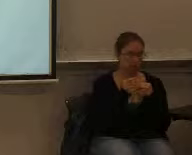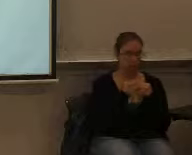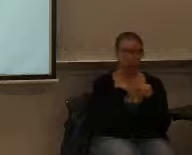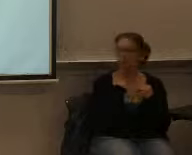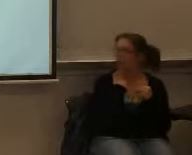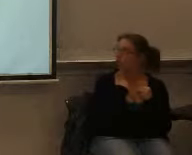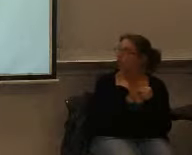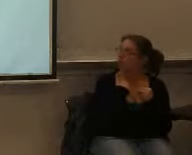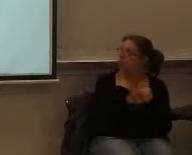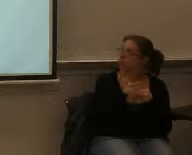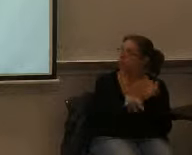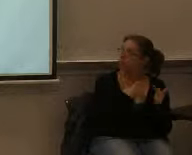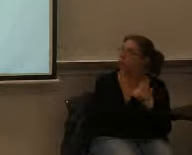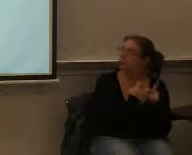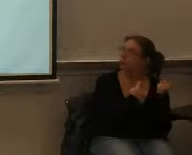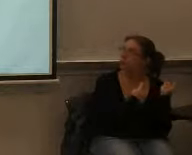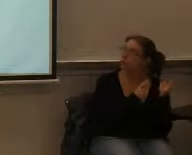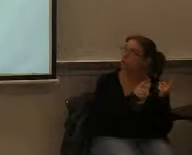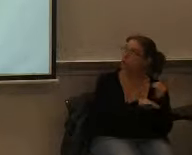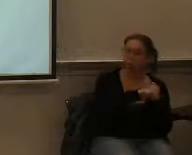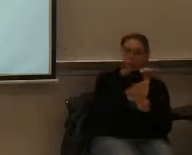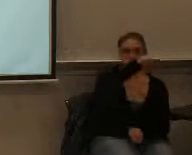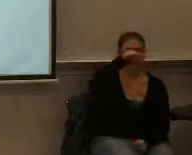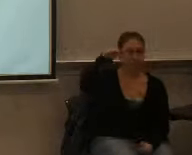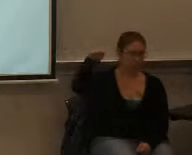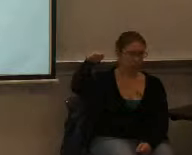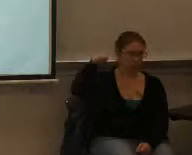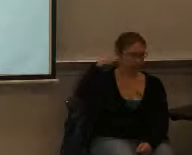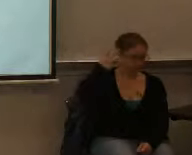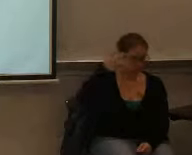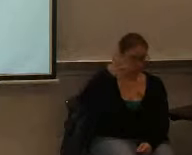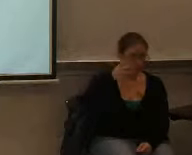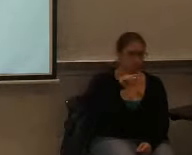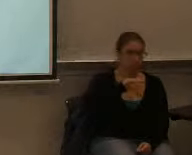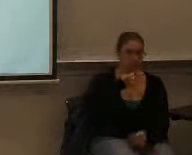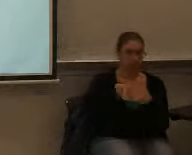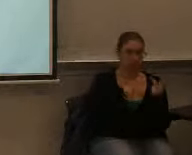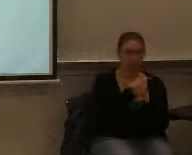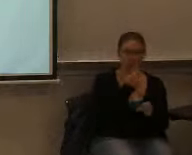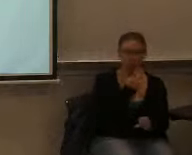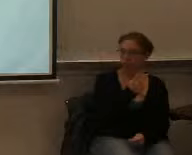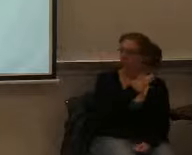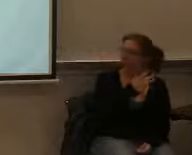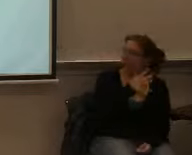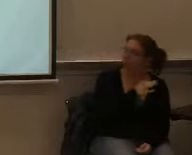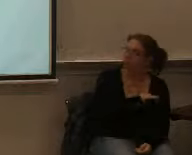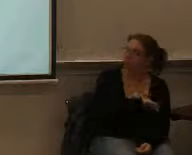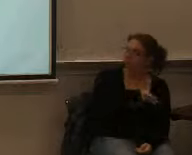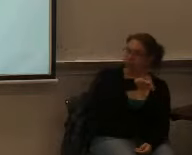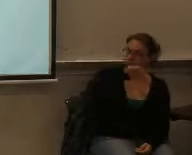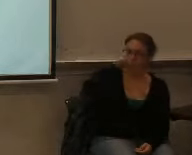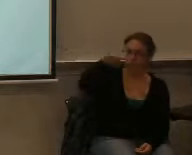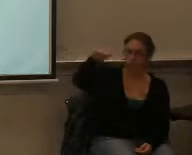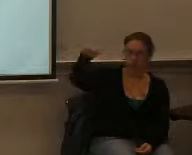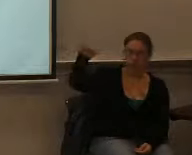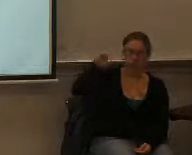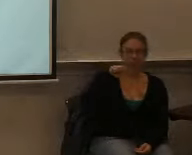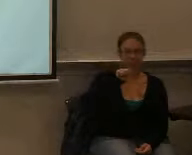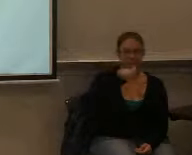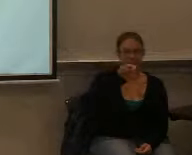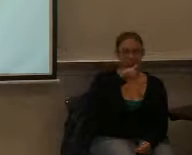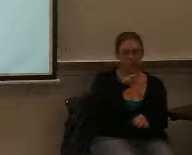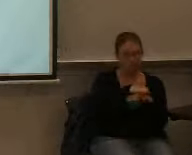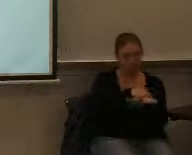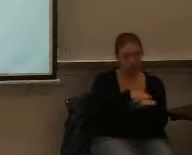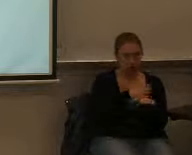have type 1 where you go up to some level and you satiate, type 2 where it kind of slowly saturates,